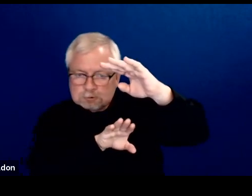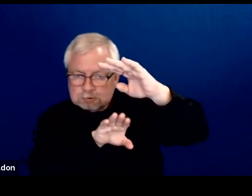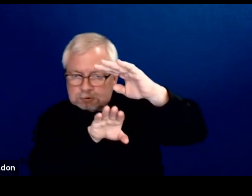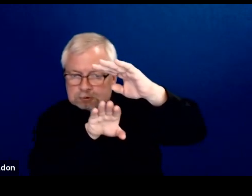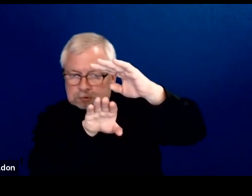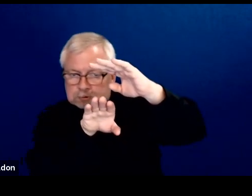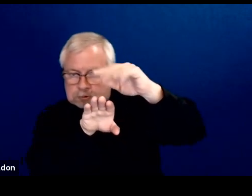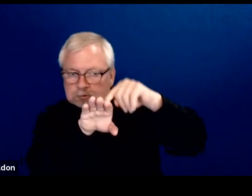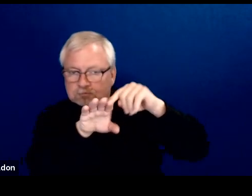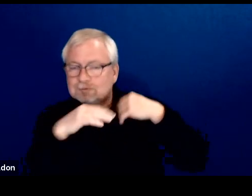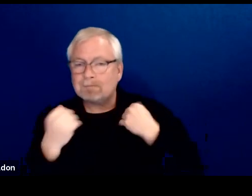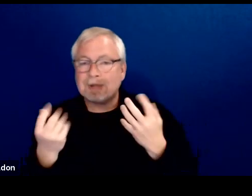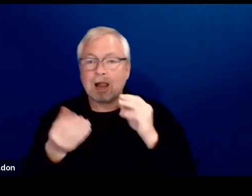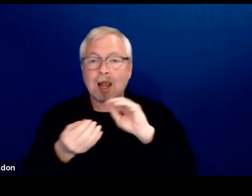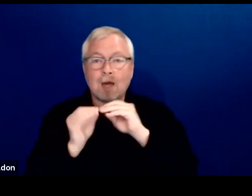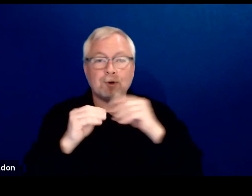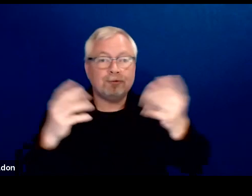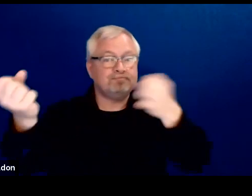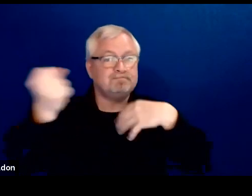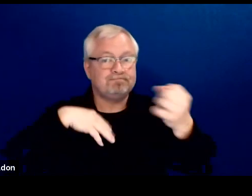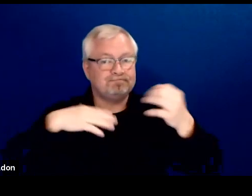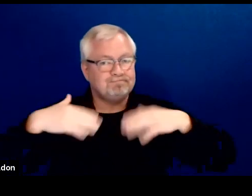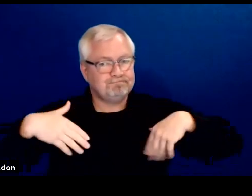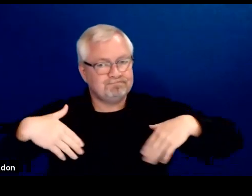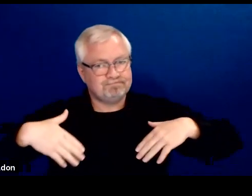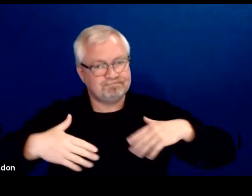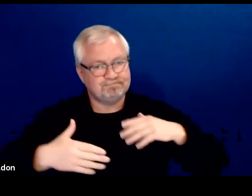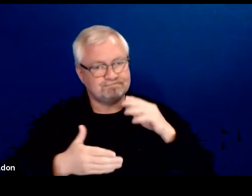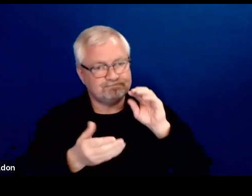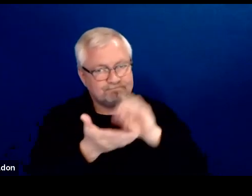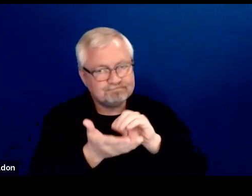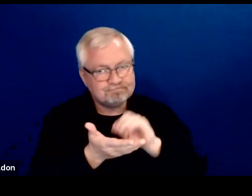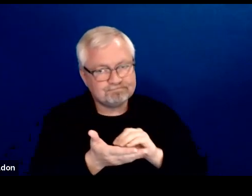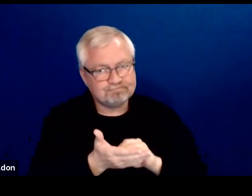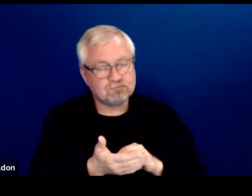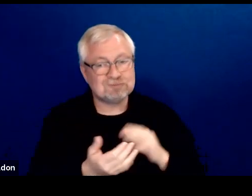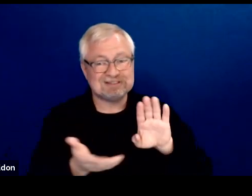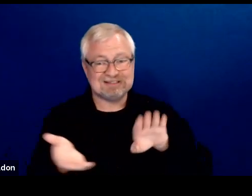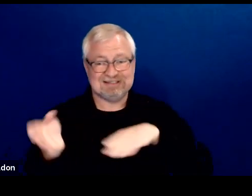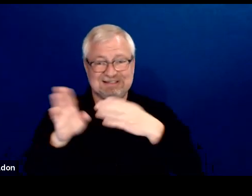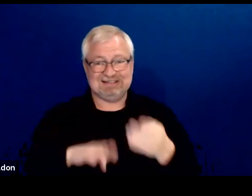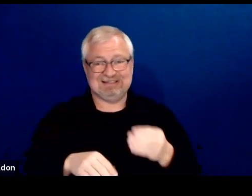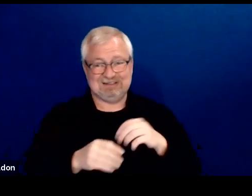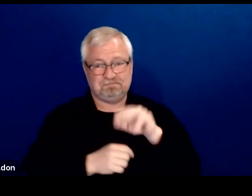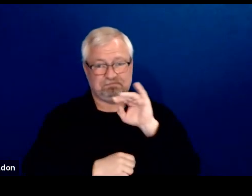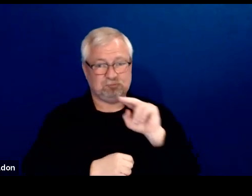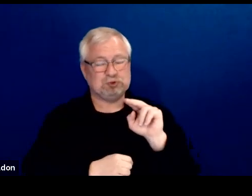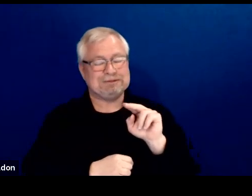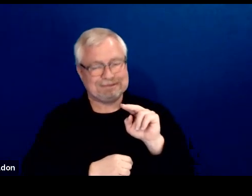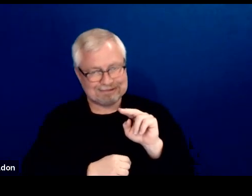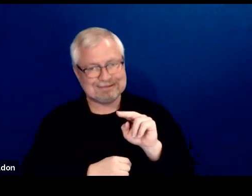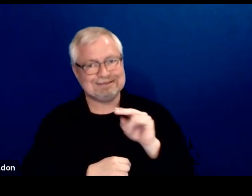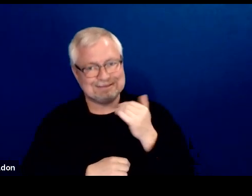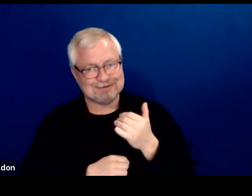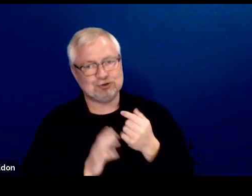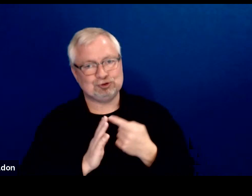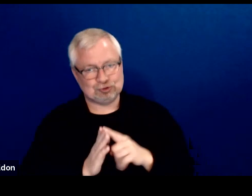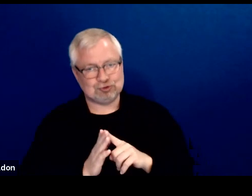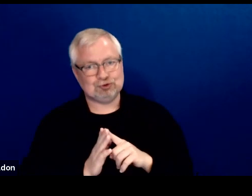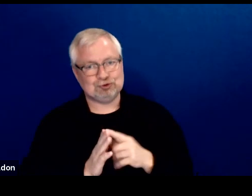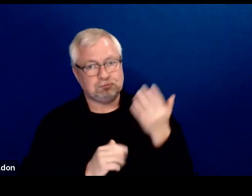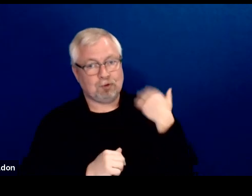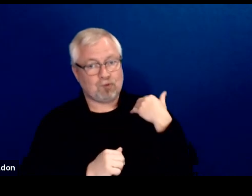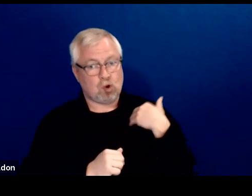of death in Minnesota. But we are starting. We have started from a good position, and we need to keep up the good